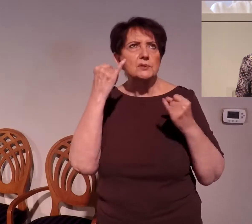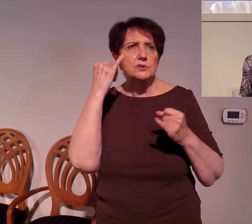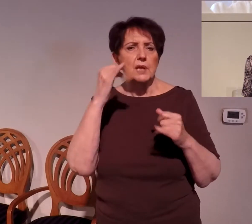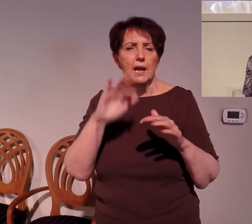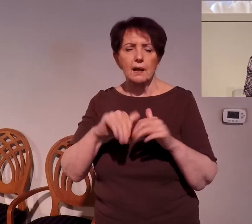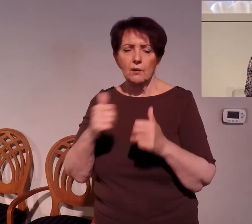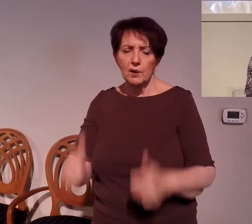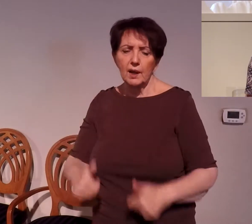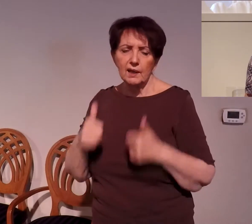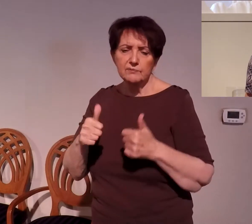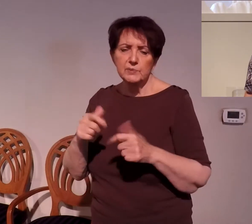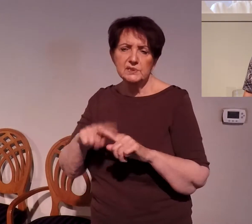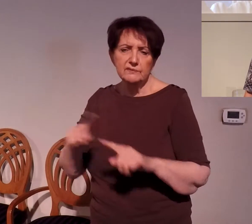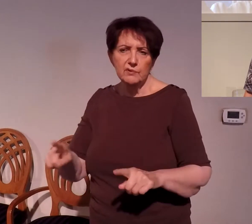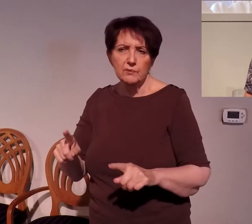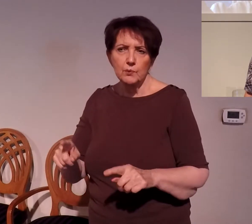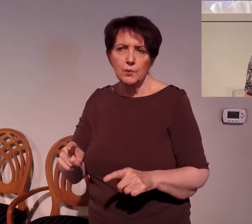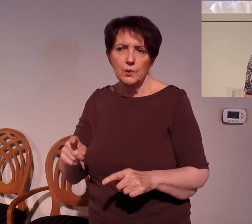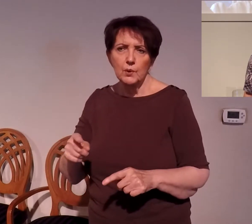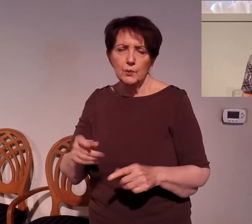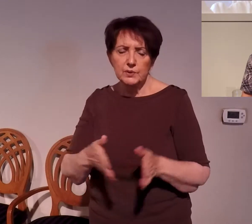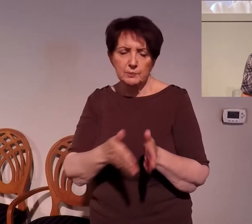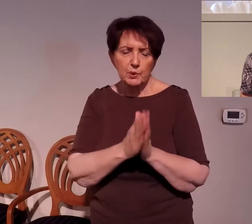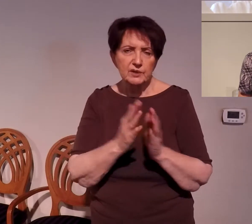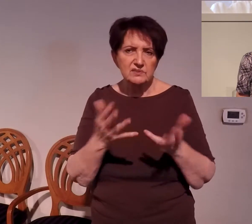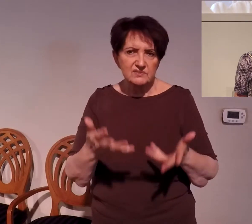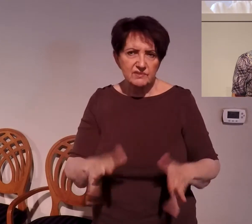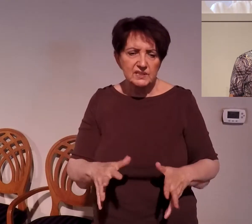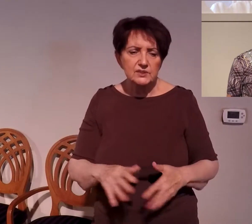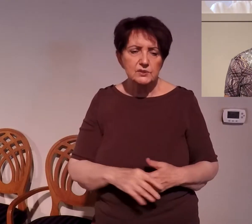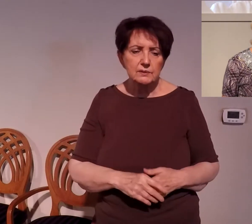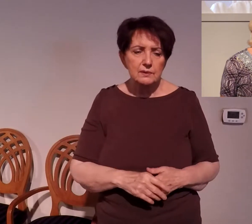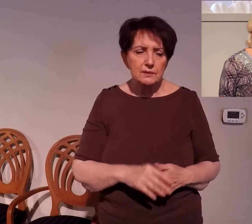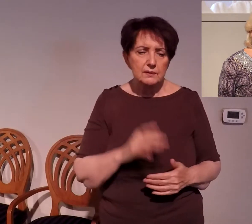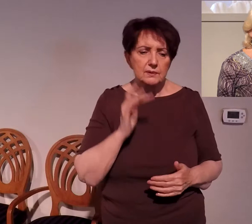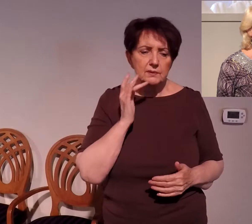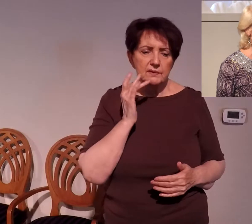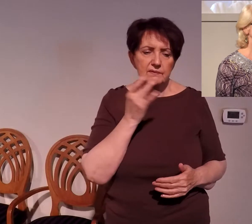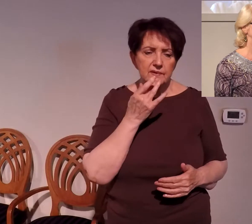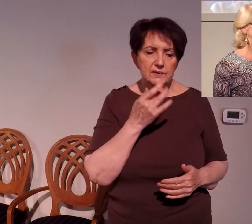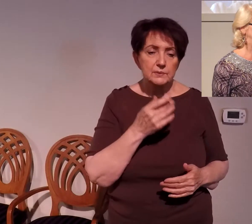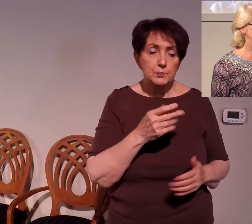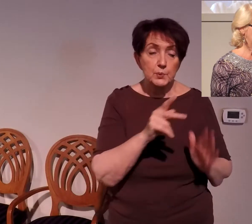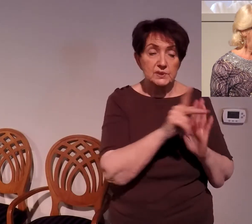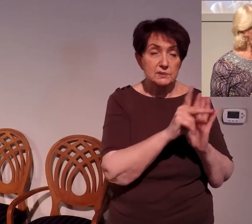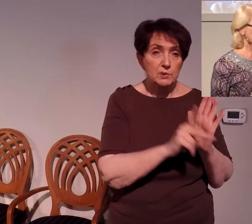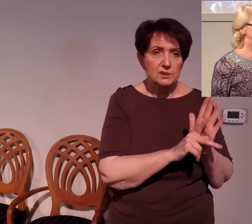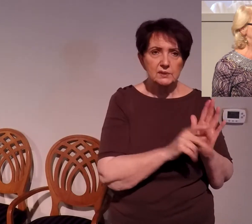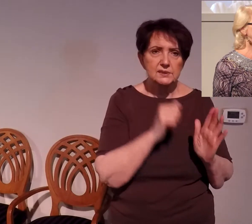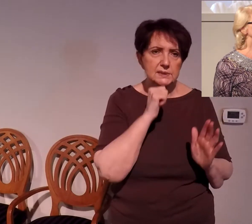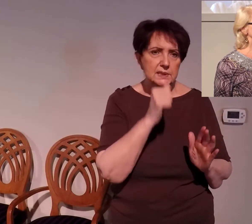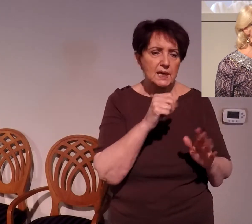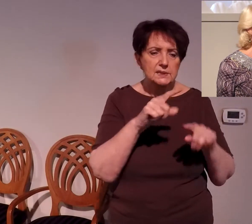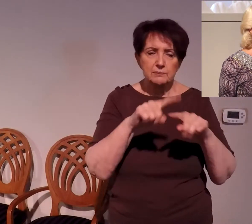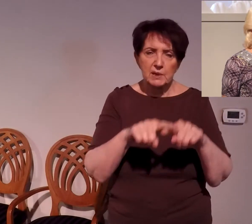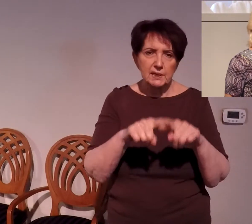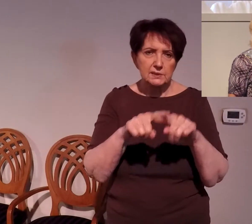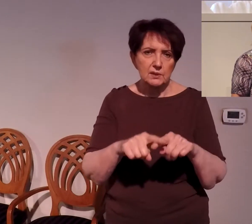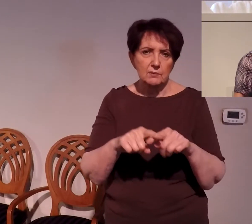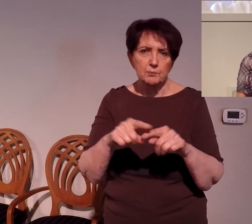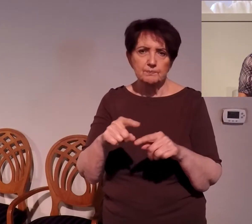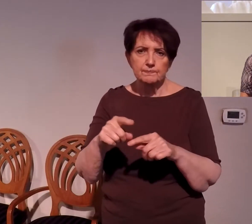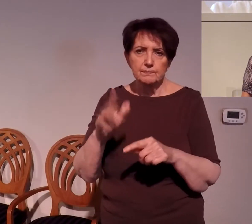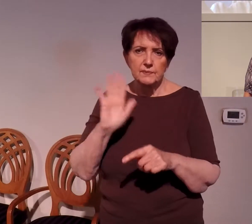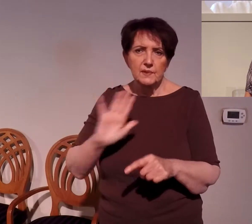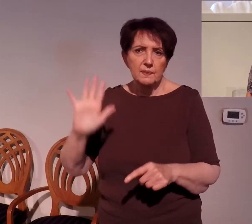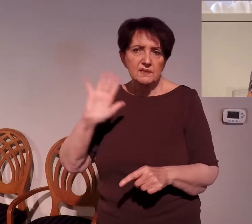mind treatment is over. My two favorite ones is Thomas Troward's statement, principle is not bound by precedent. Right, everything is new. Just because it was